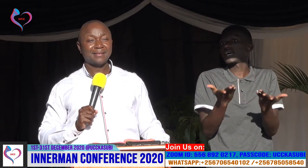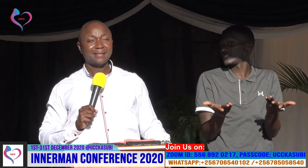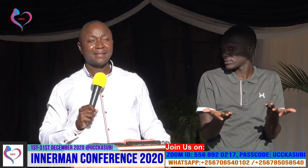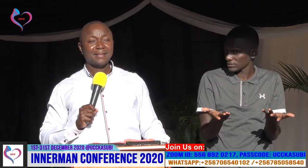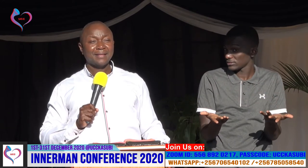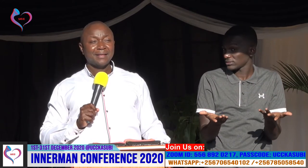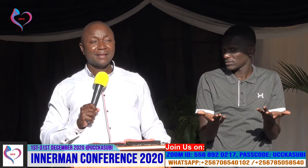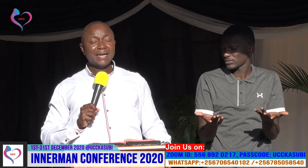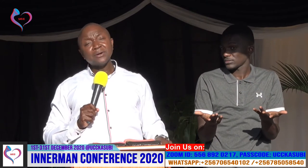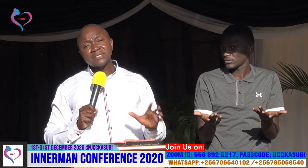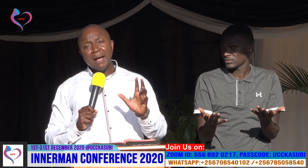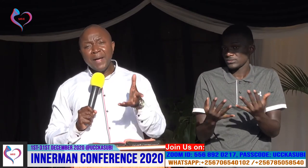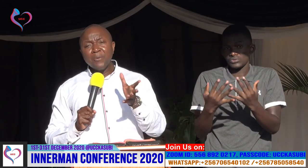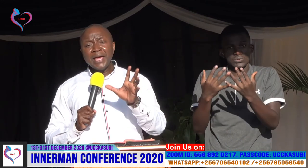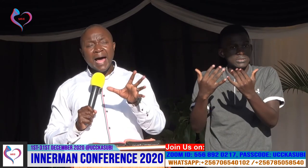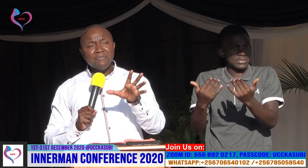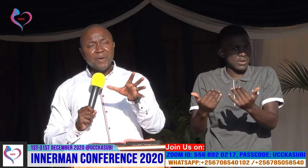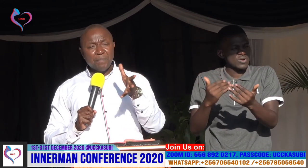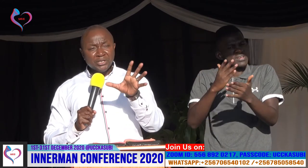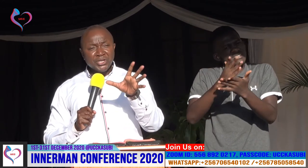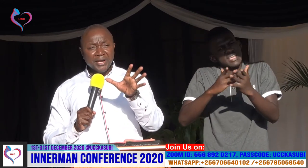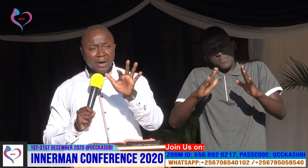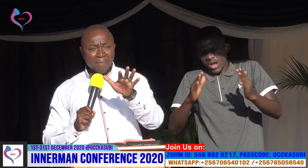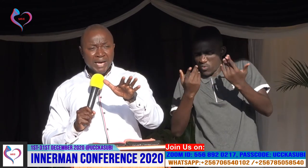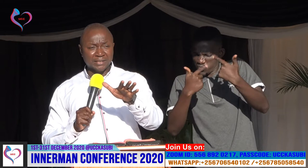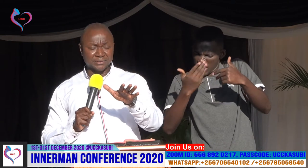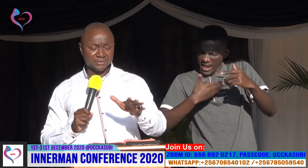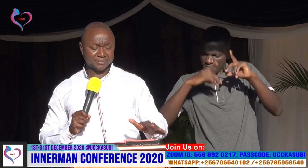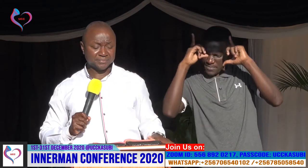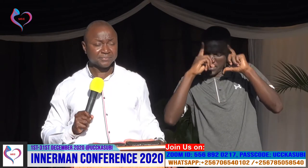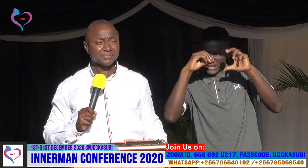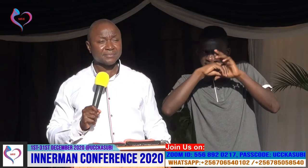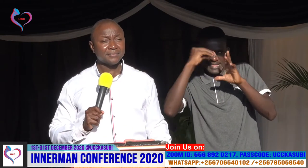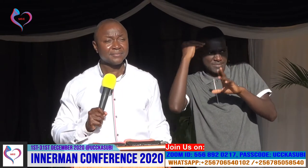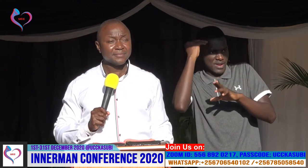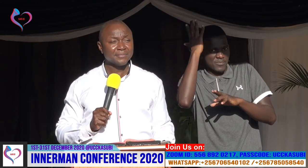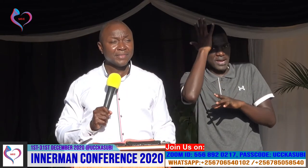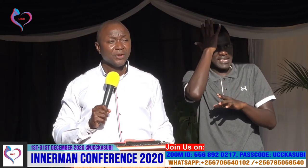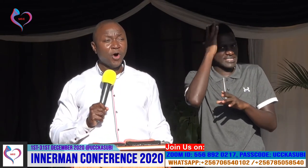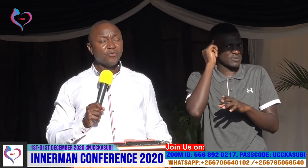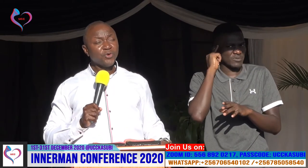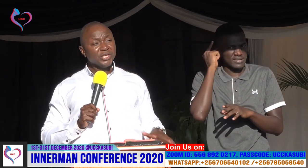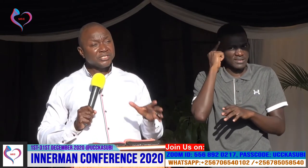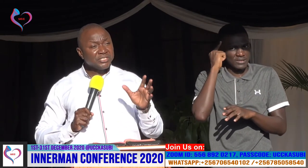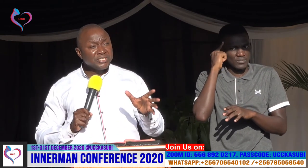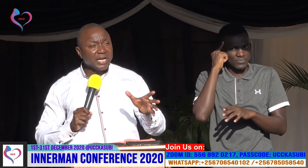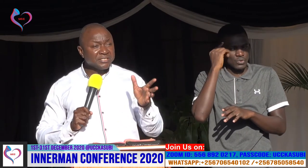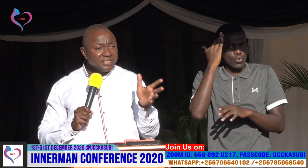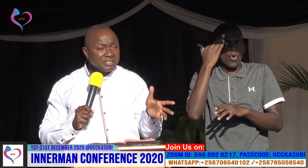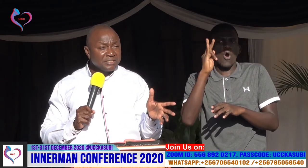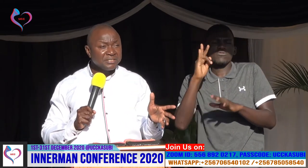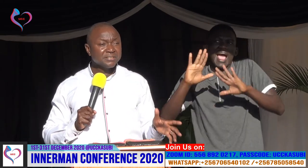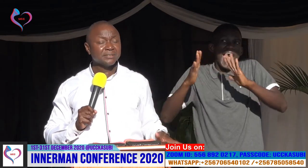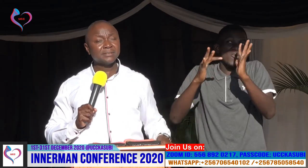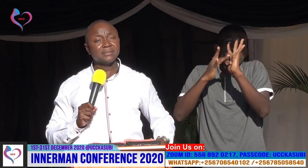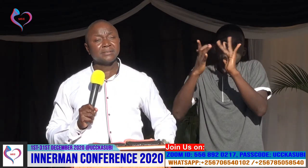yabaddeko naye mu kifuba kye. Now somehow we have a picture in our mind. Kakati tuina ekifananye mu ndowooza zaffe. Of who this Jesus